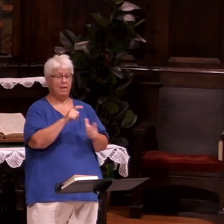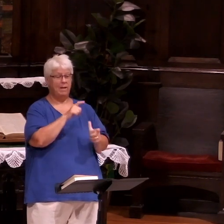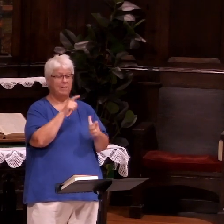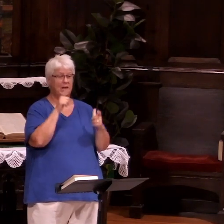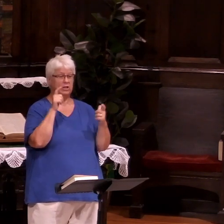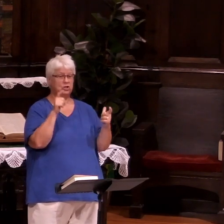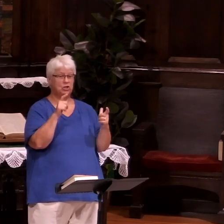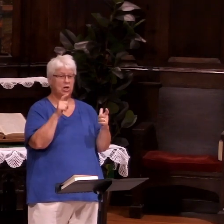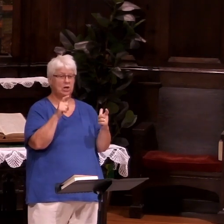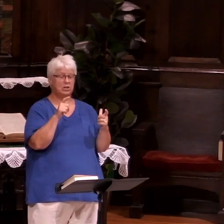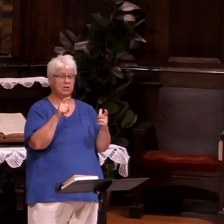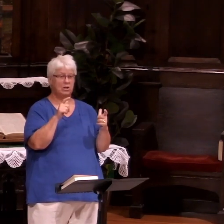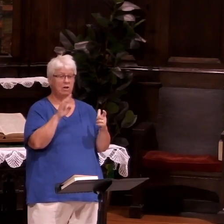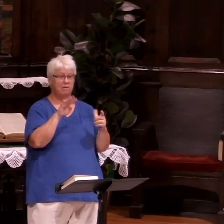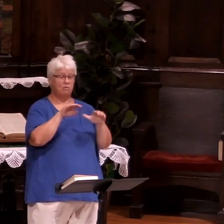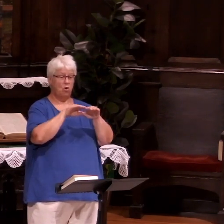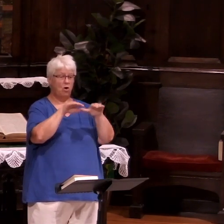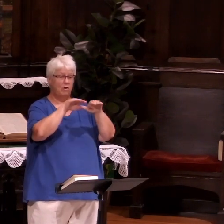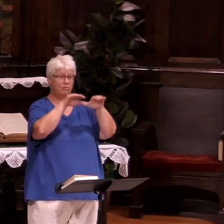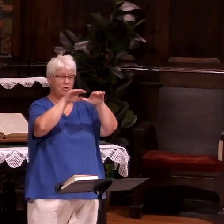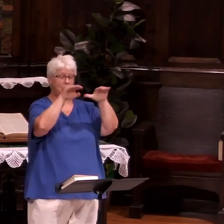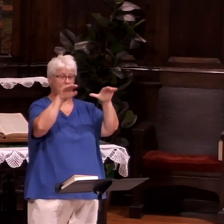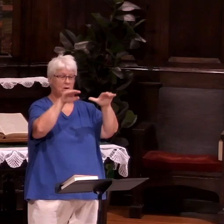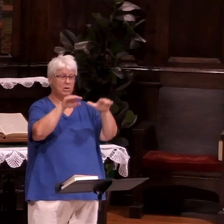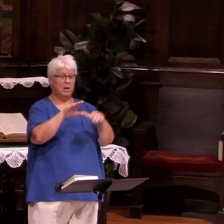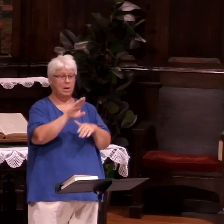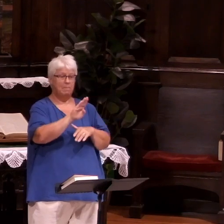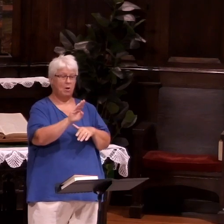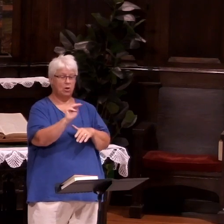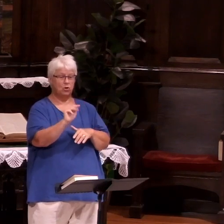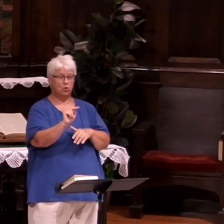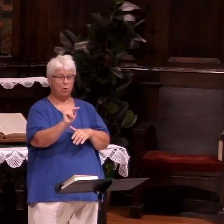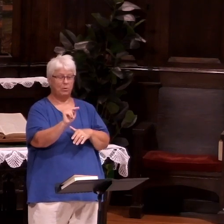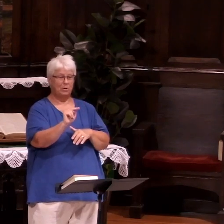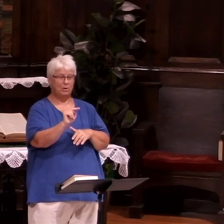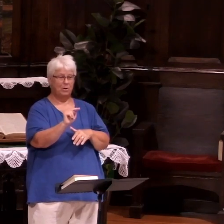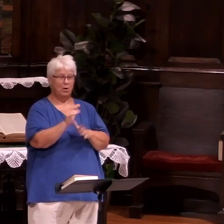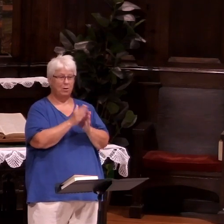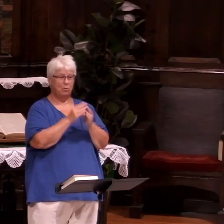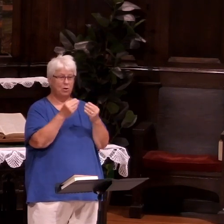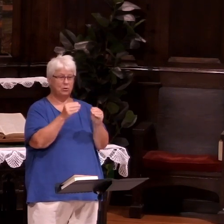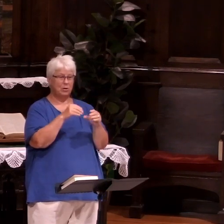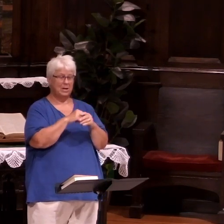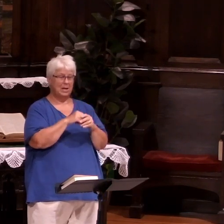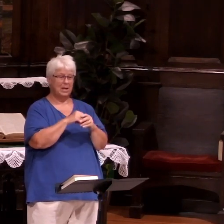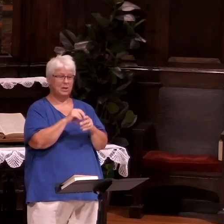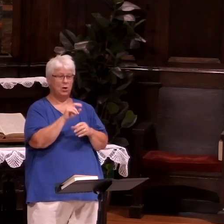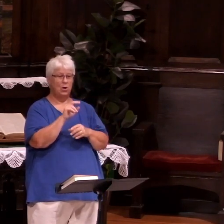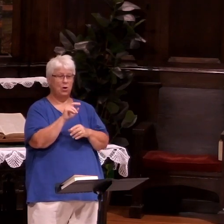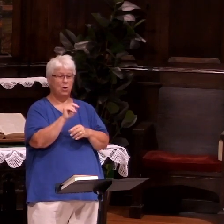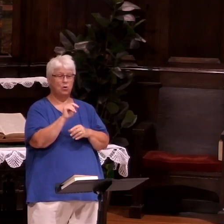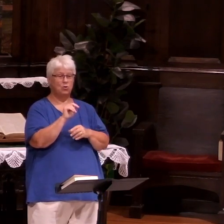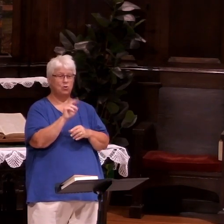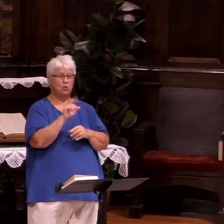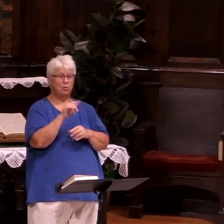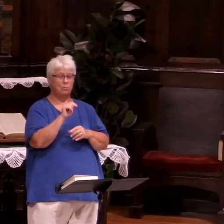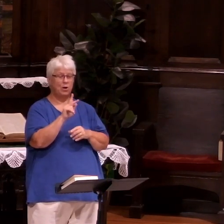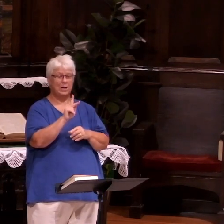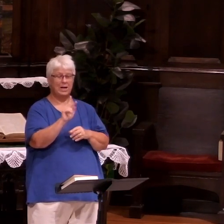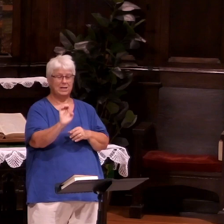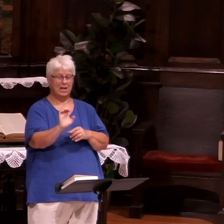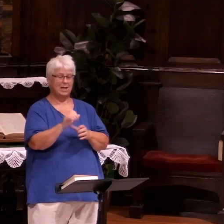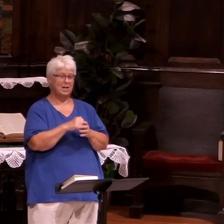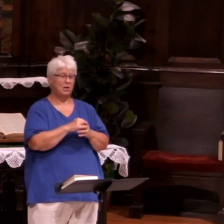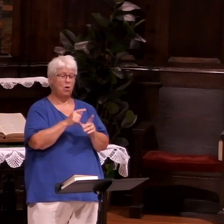giant four-story tall Barnes and Noble at Newport on the Levee in Newport, Kentucky,